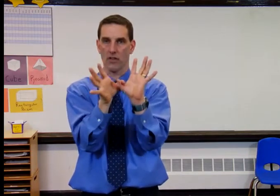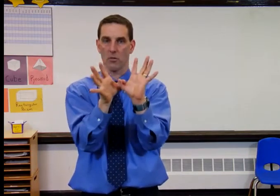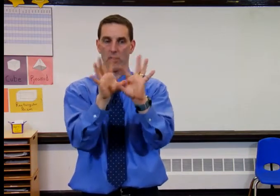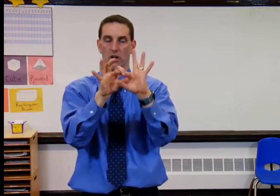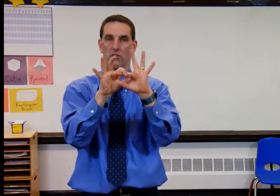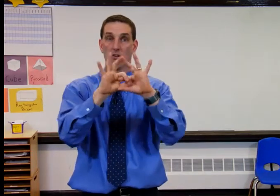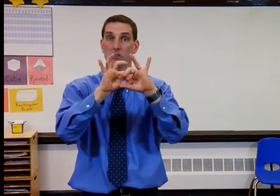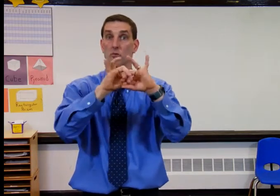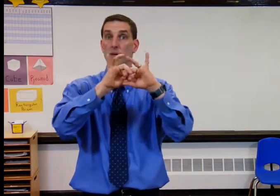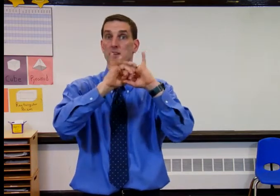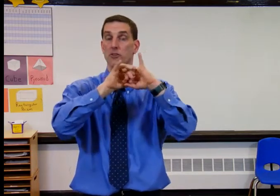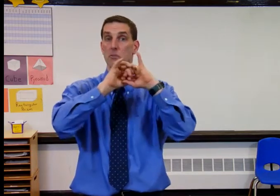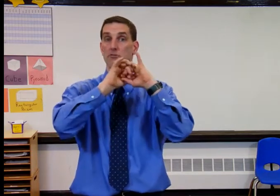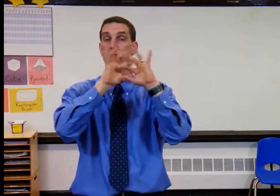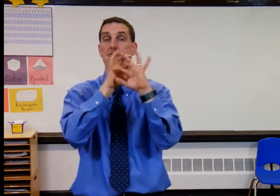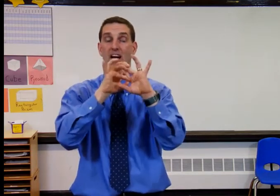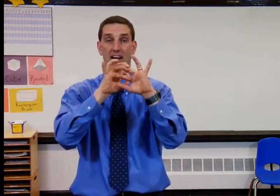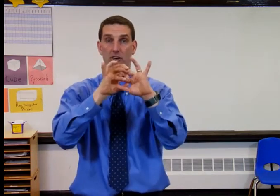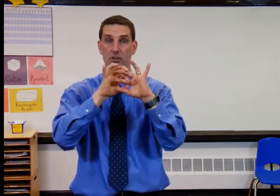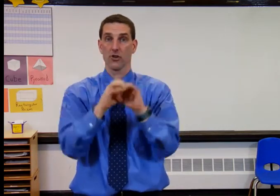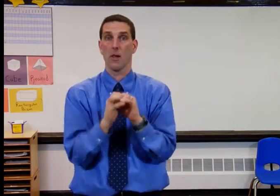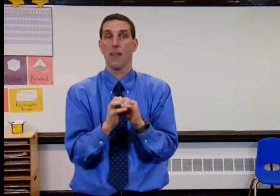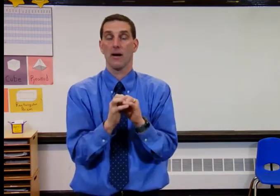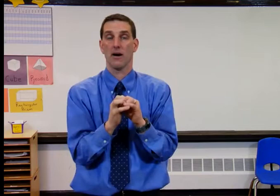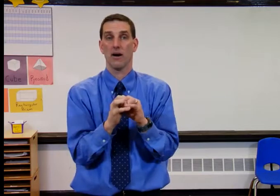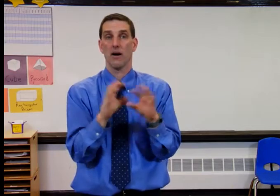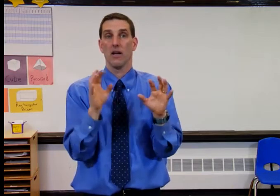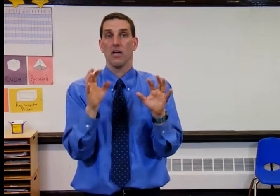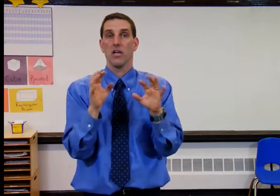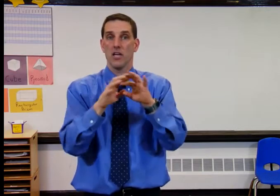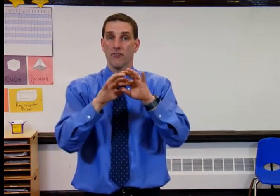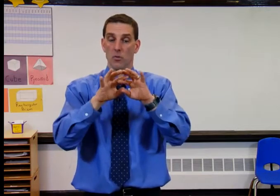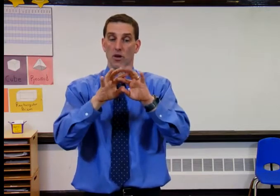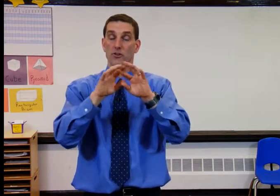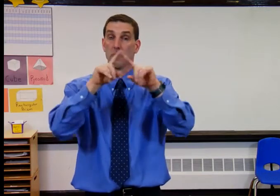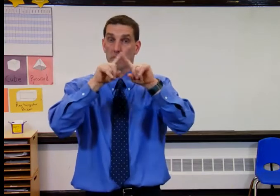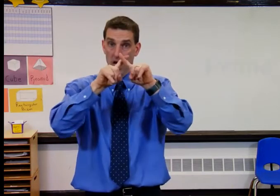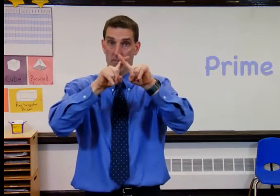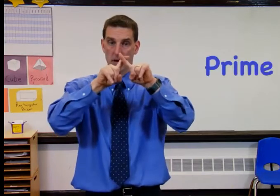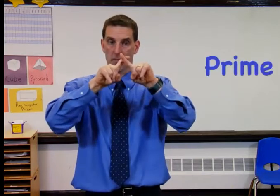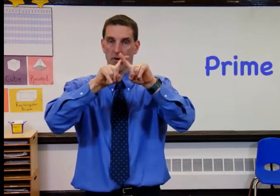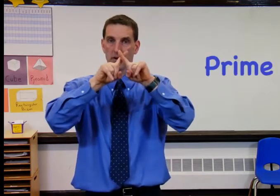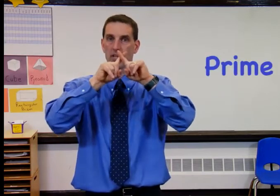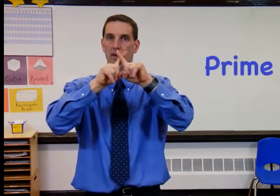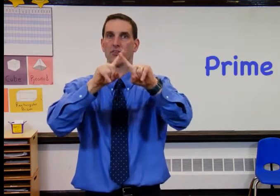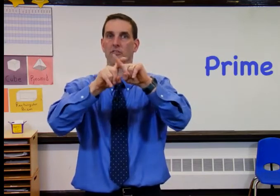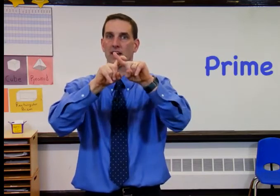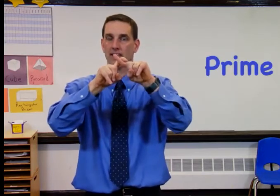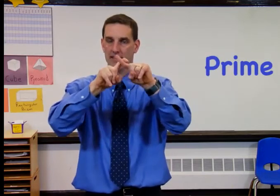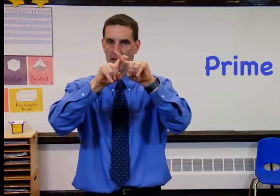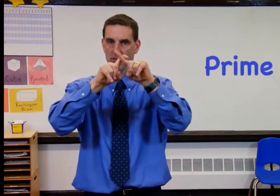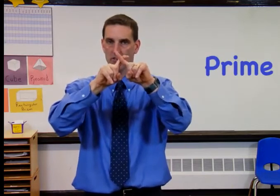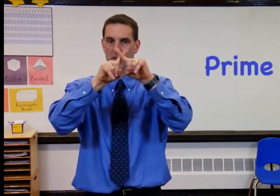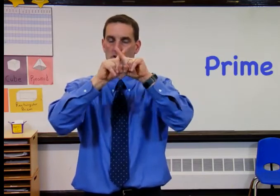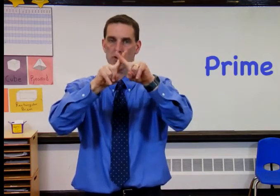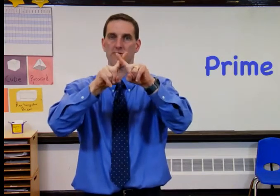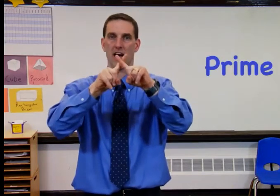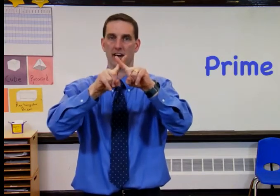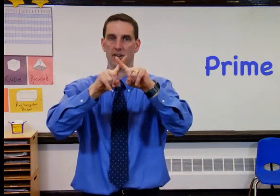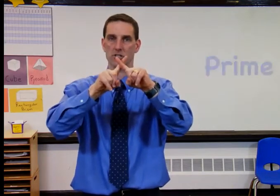one. So these would be the symbol for factors. If you want to do prime number, you have just like this, 2 factors.